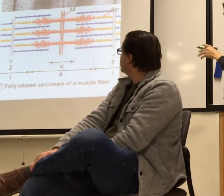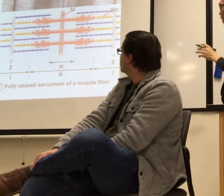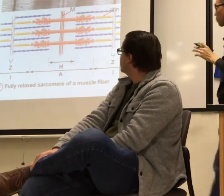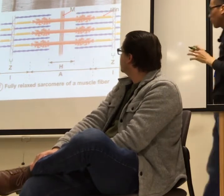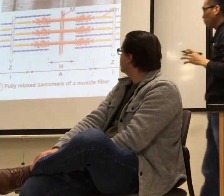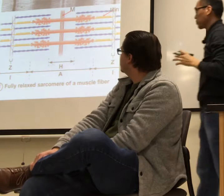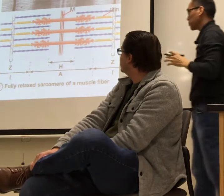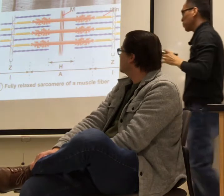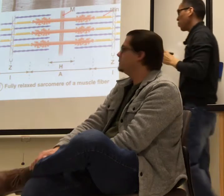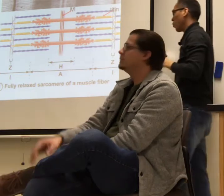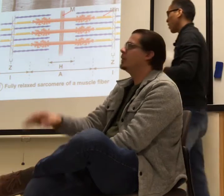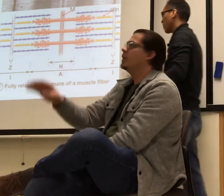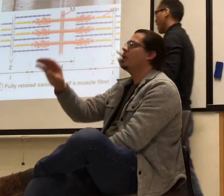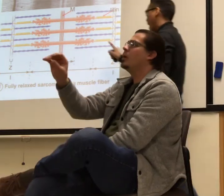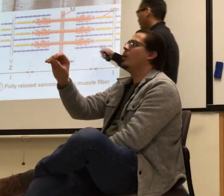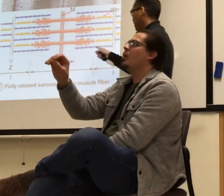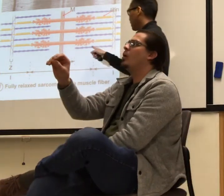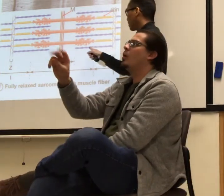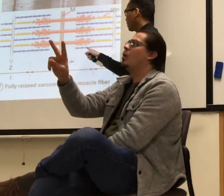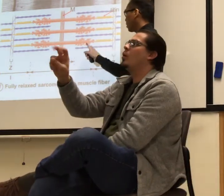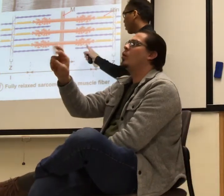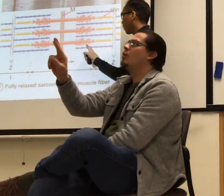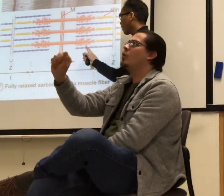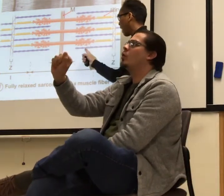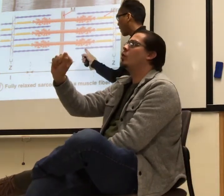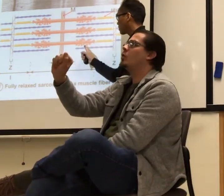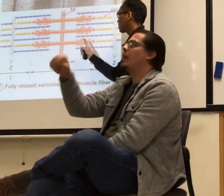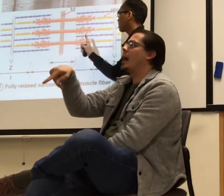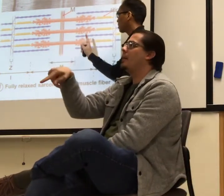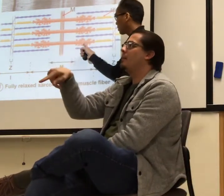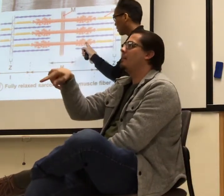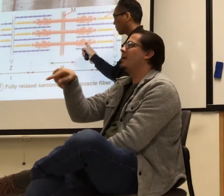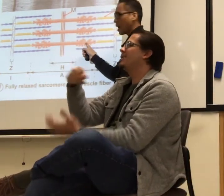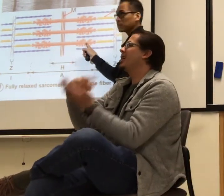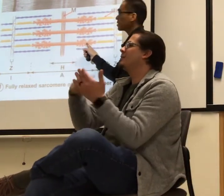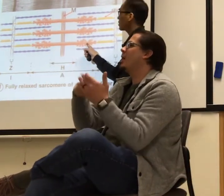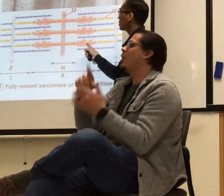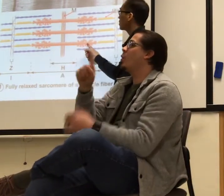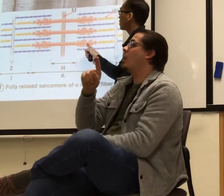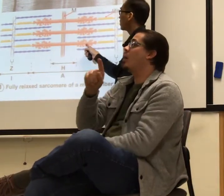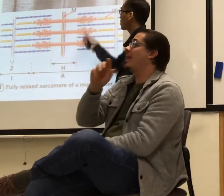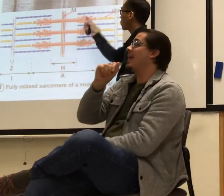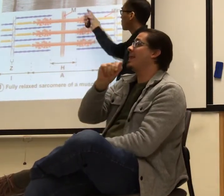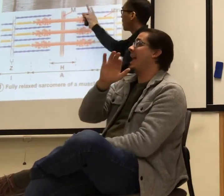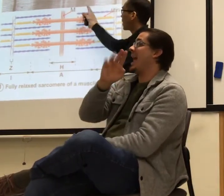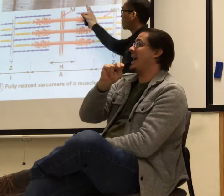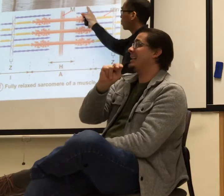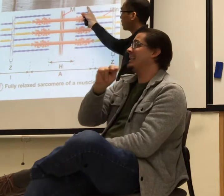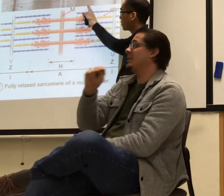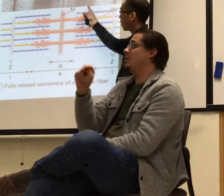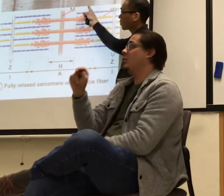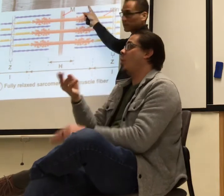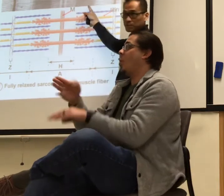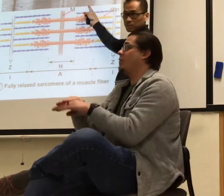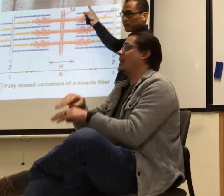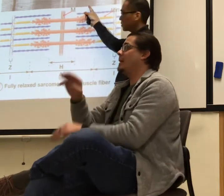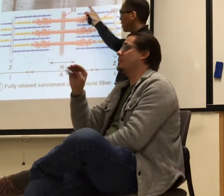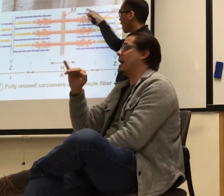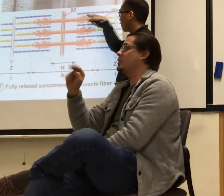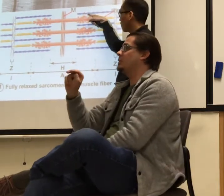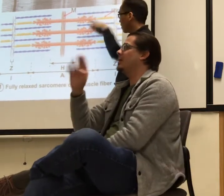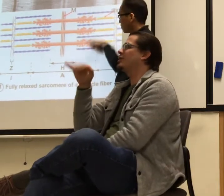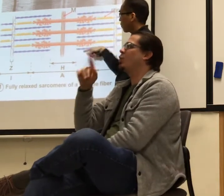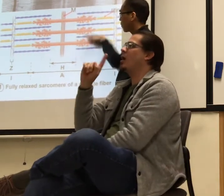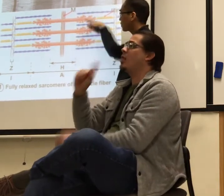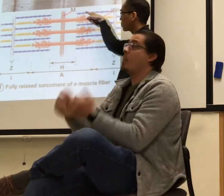The overlap refers to where the actin overlaps the myosin. It's where the banding would be the darkest because